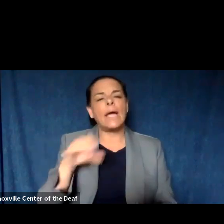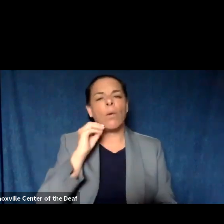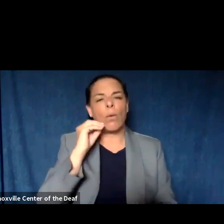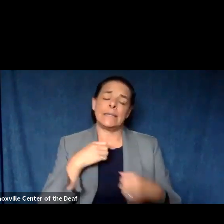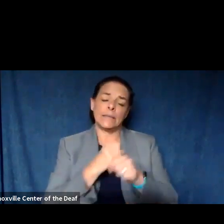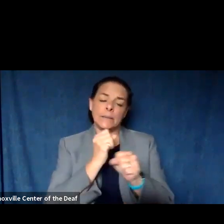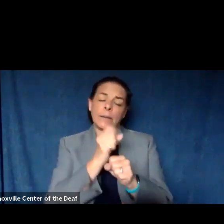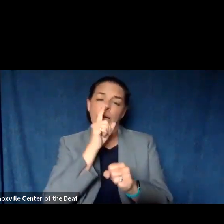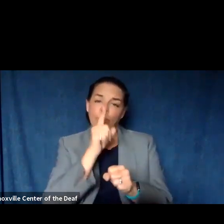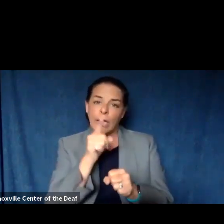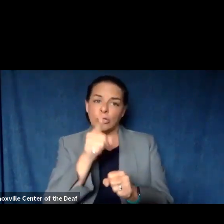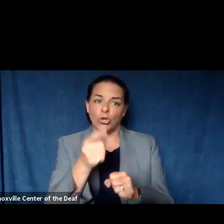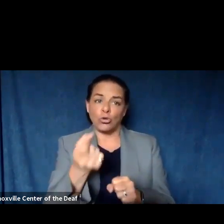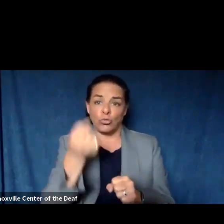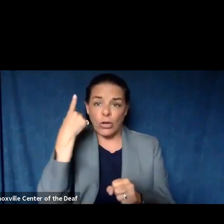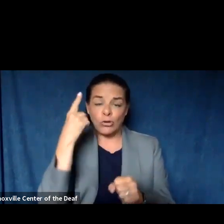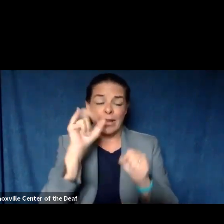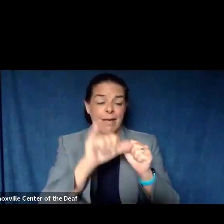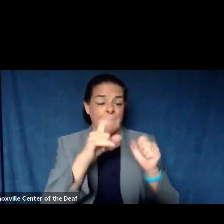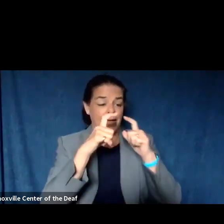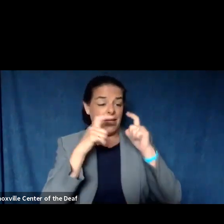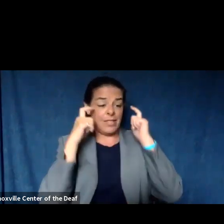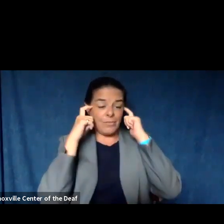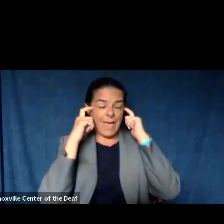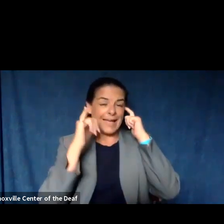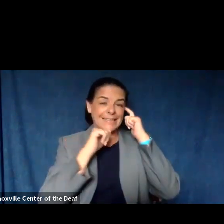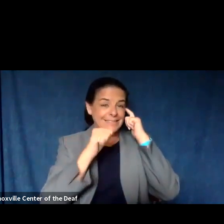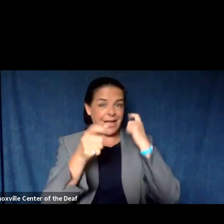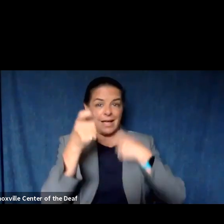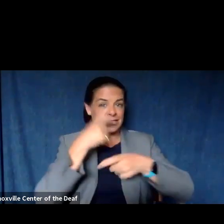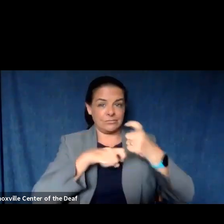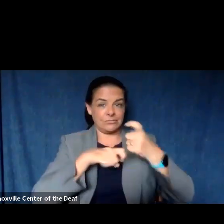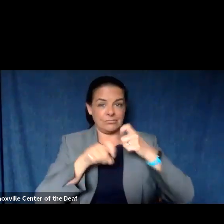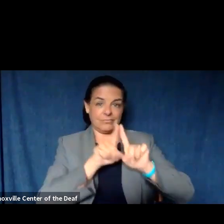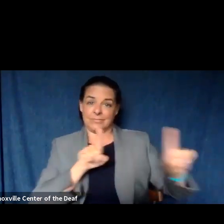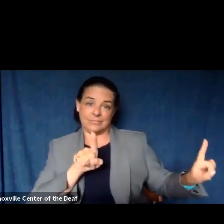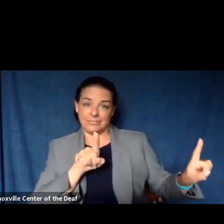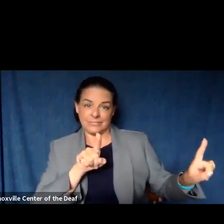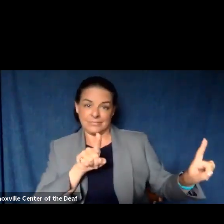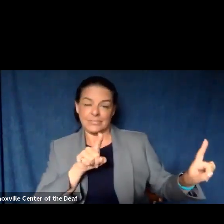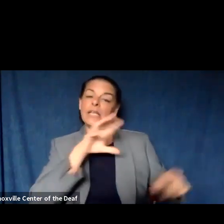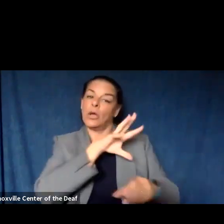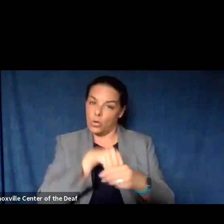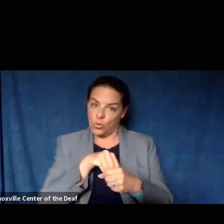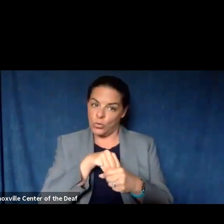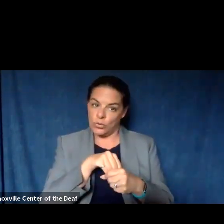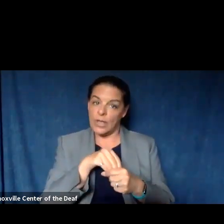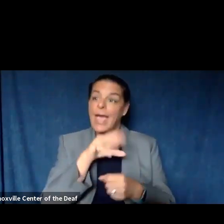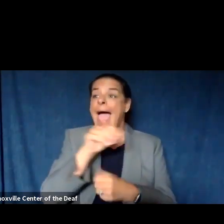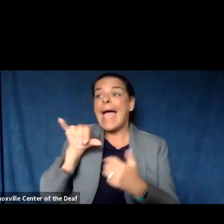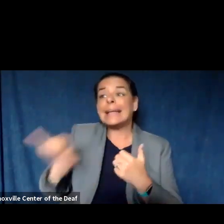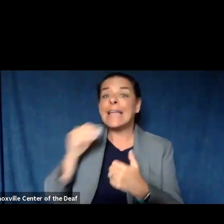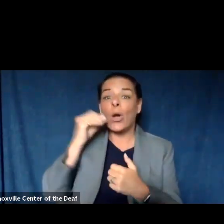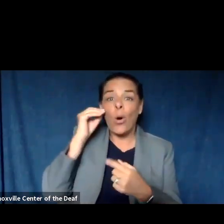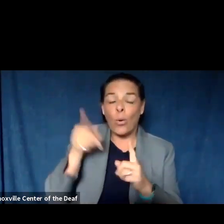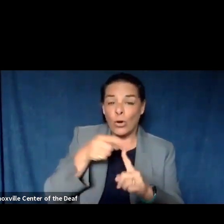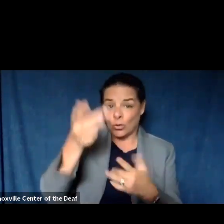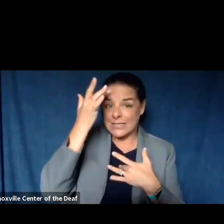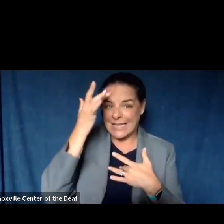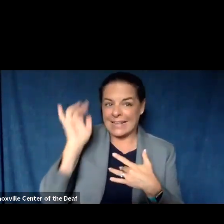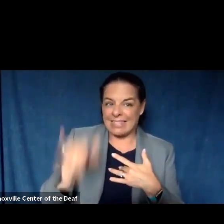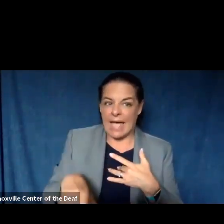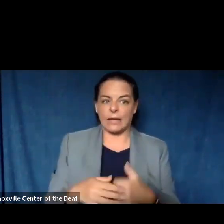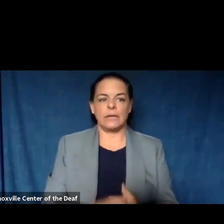that the mask does not substitute that distance piece. Oh, and staying home when you're sick. That's the other piece